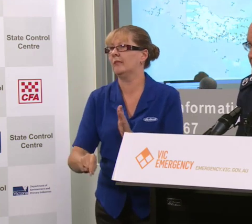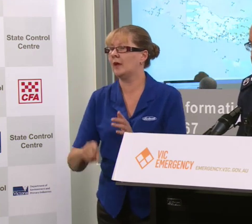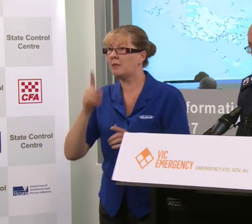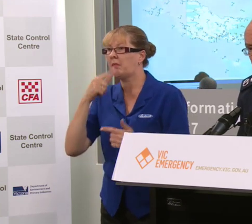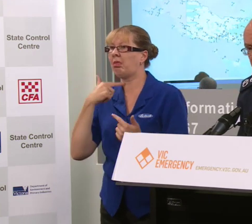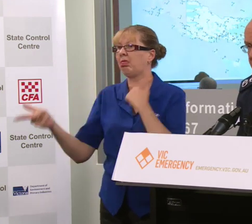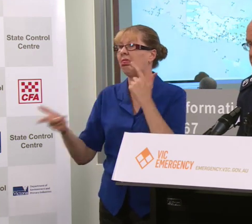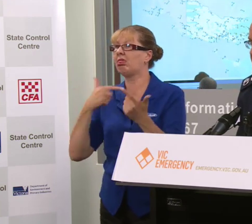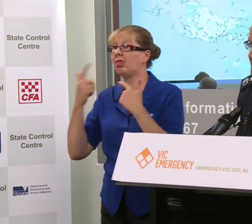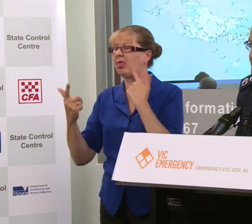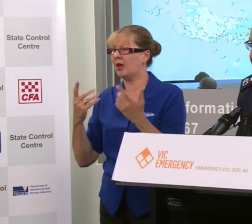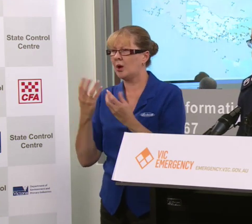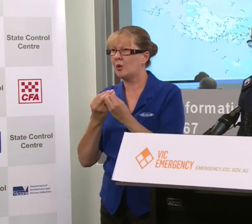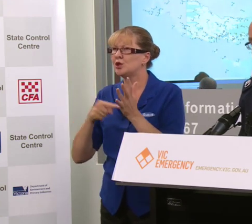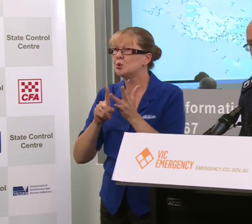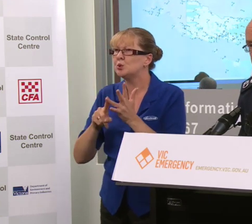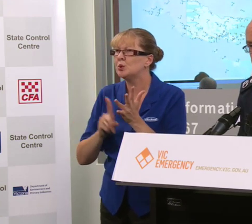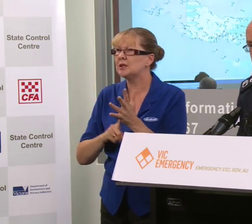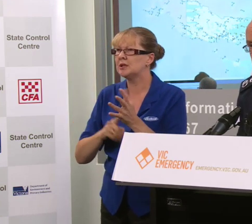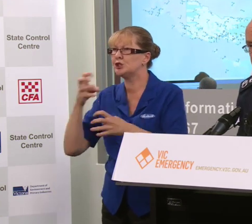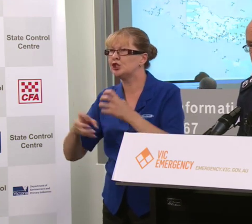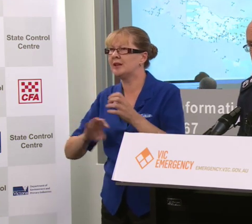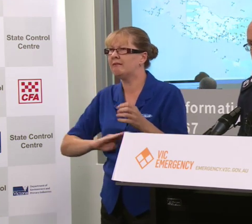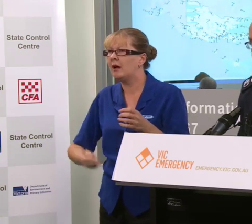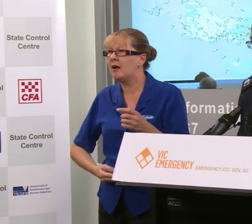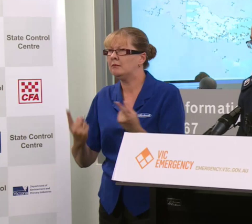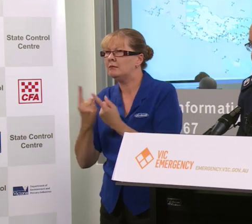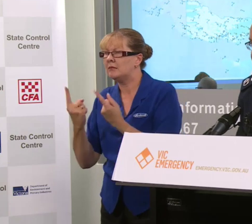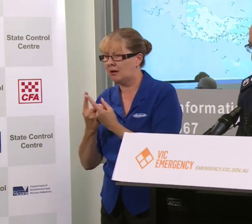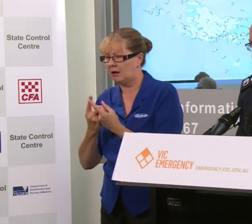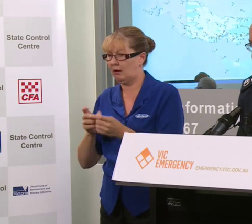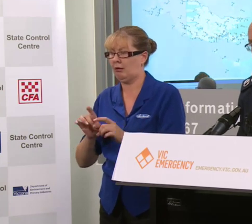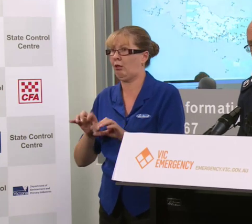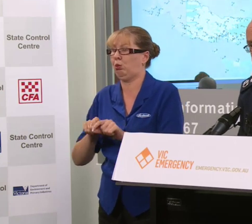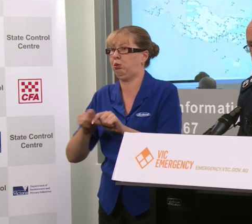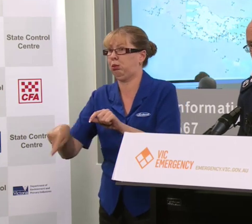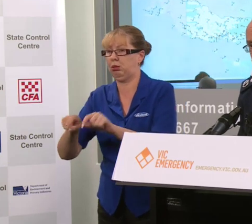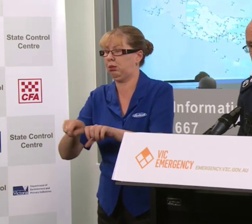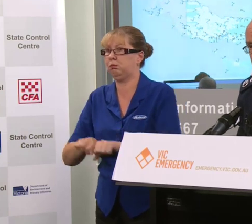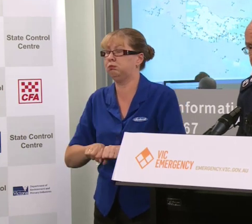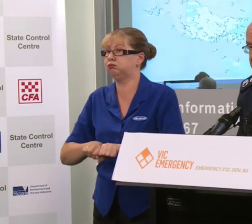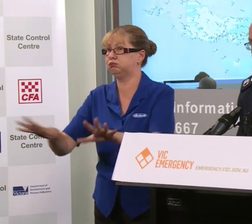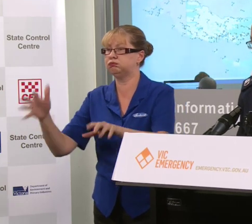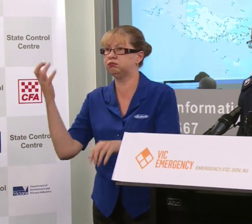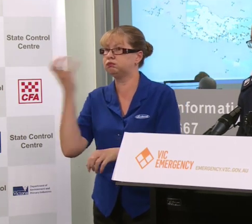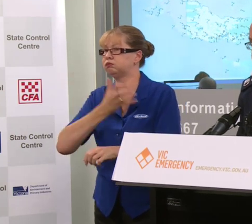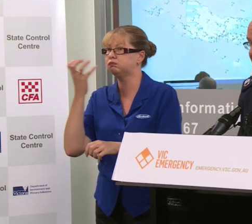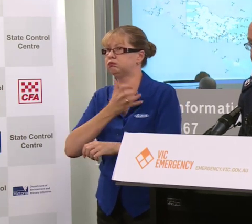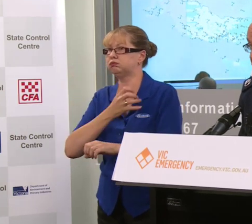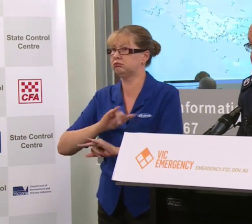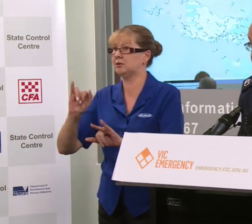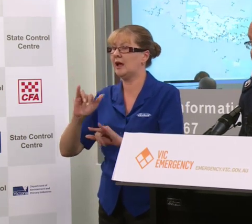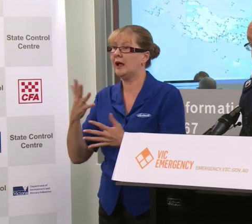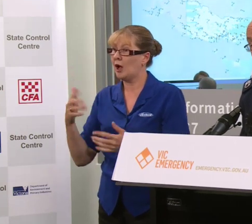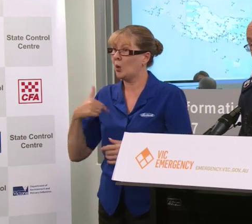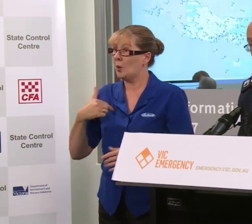reckless with tools and machinery, which are causing quite devastating fires. So is there more to be done? Of